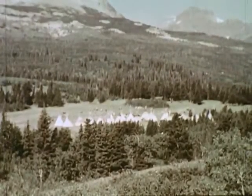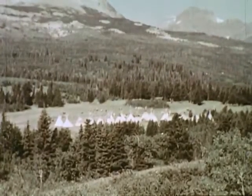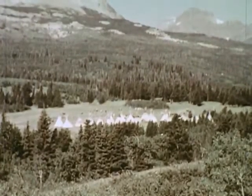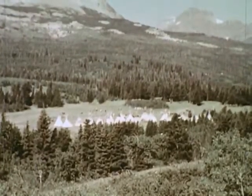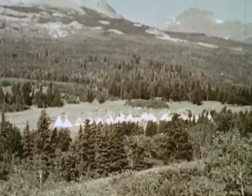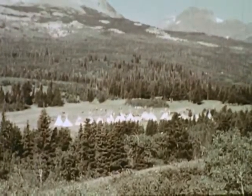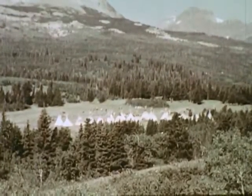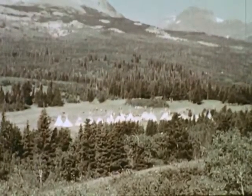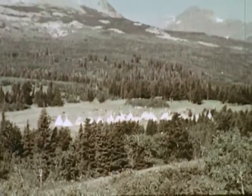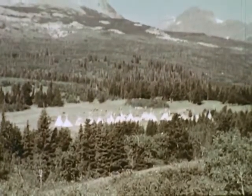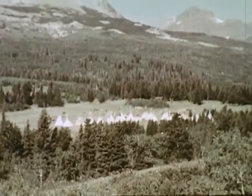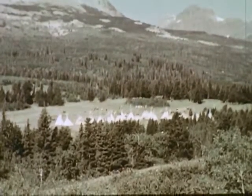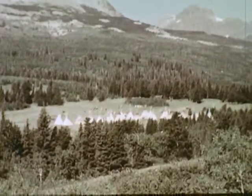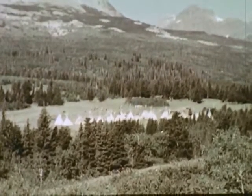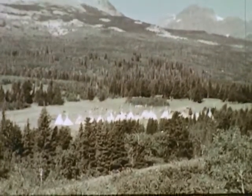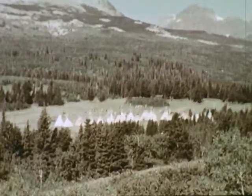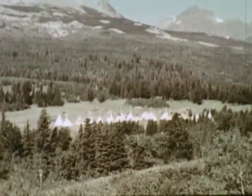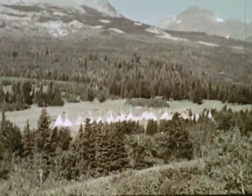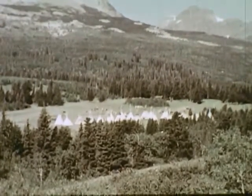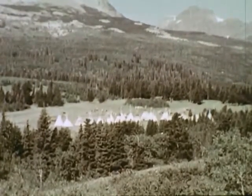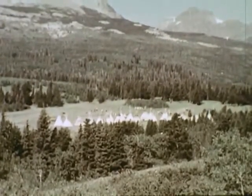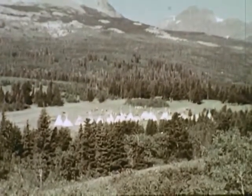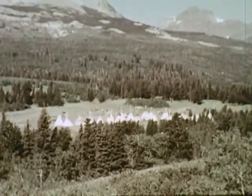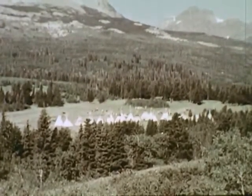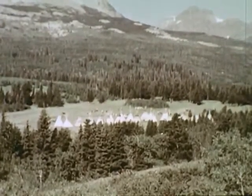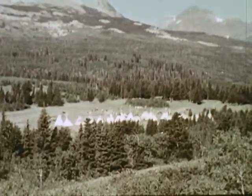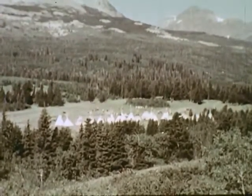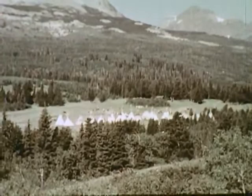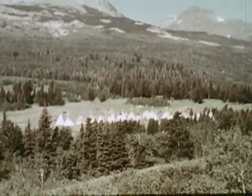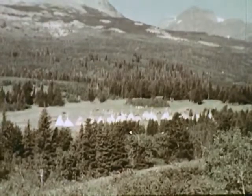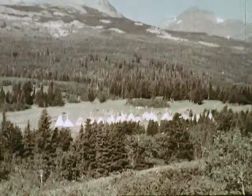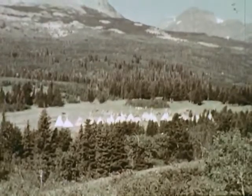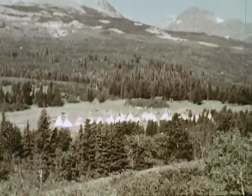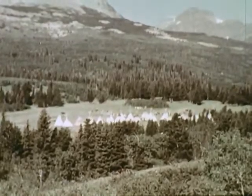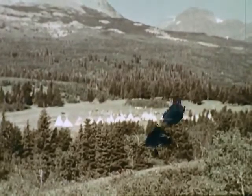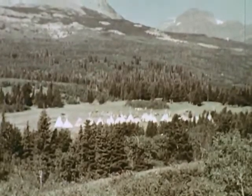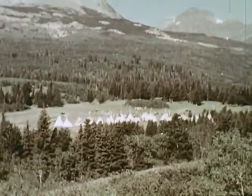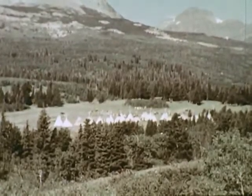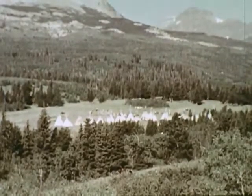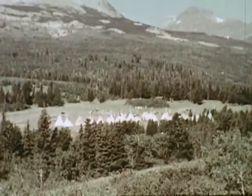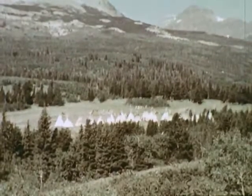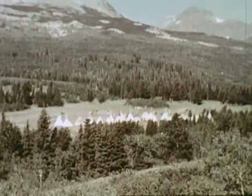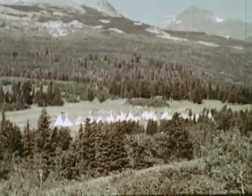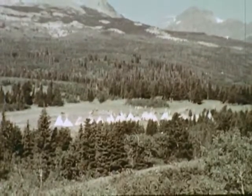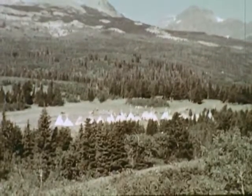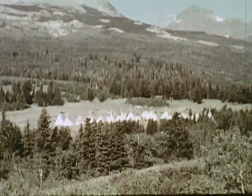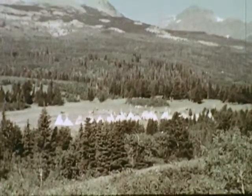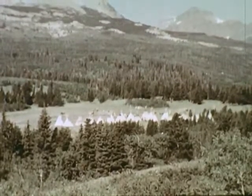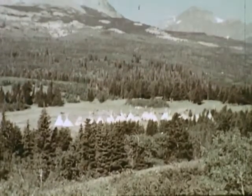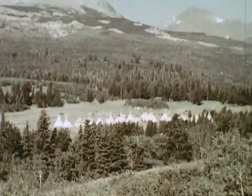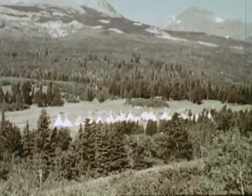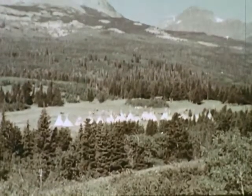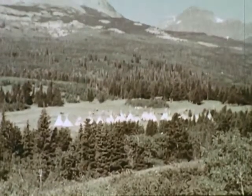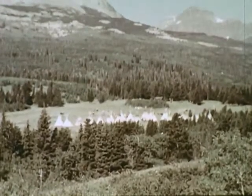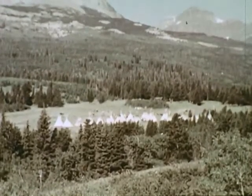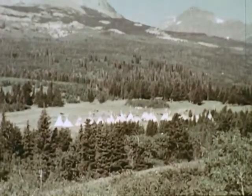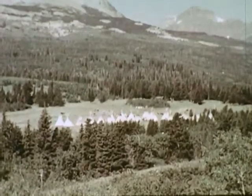along the Two Medicine River, Indians from many of the Plains tribes have gathered to discuss their mutual problems, visit old